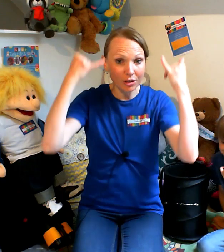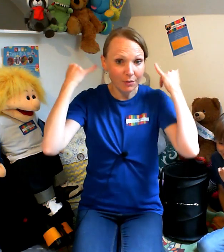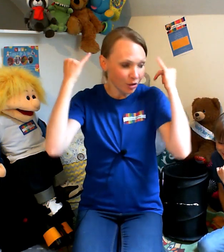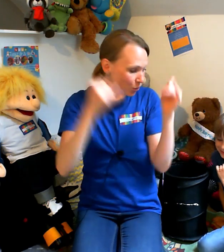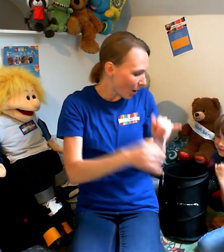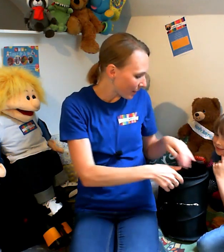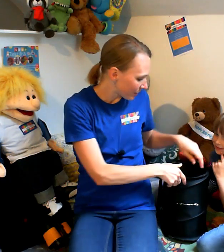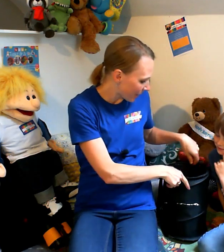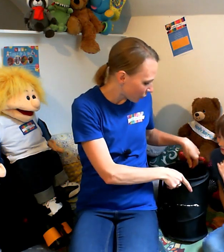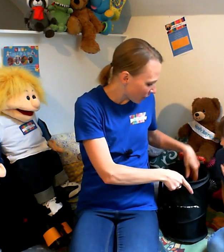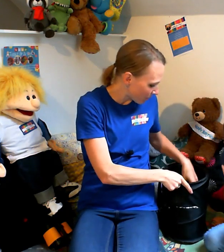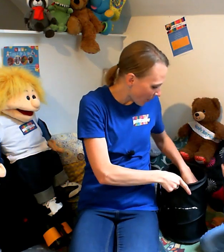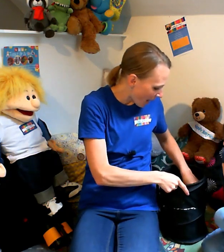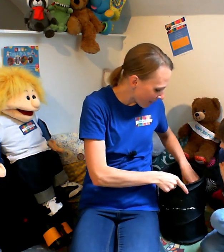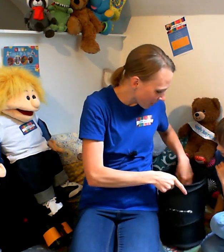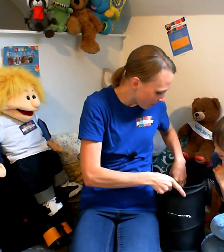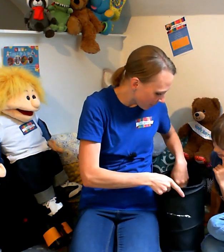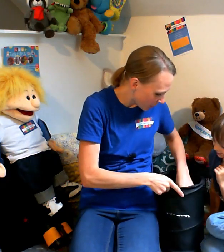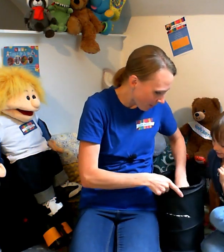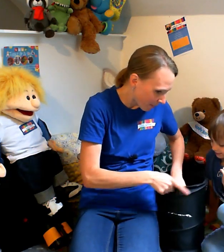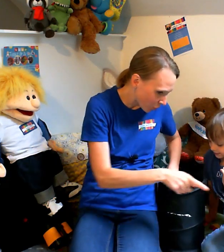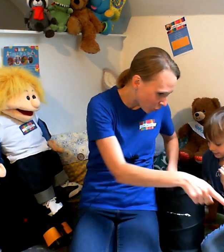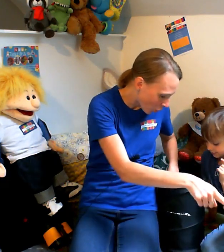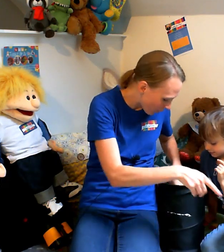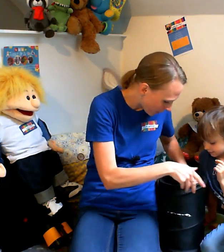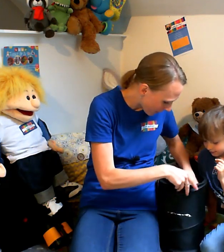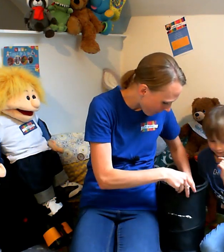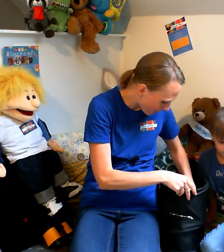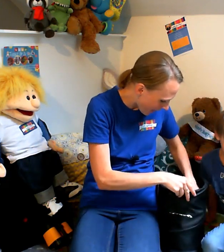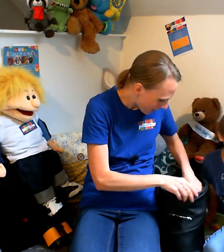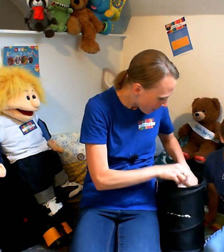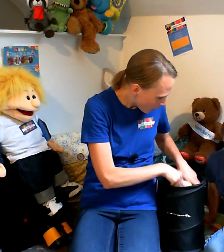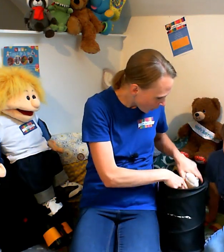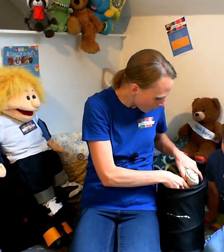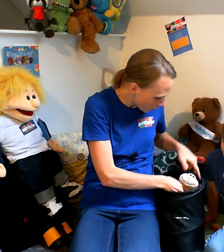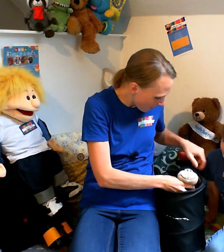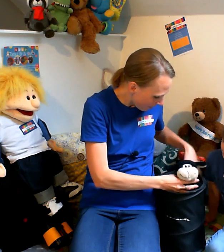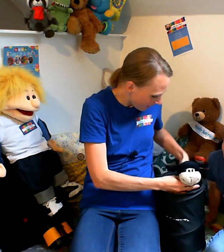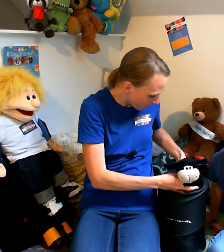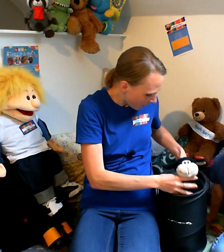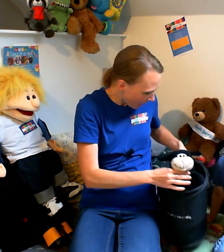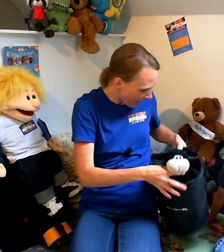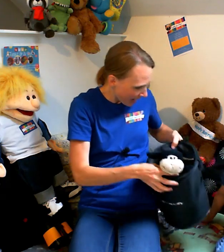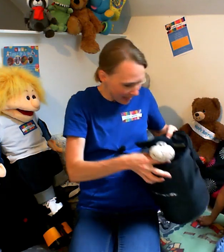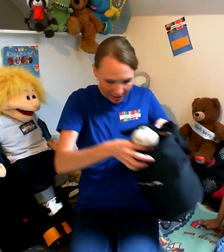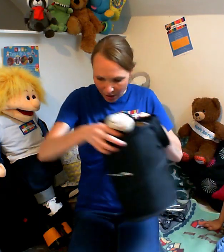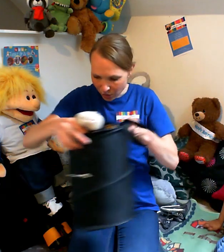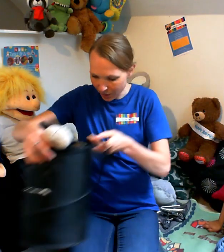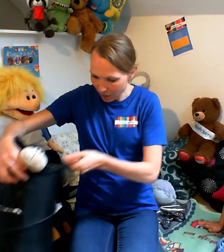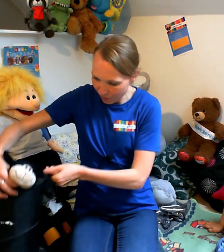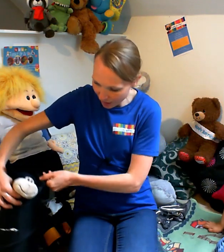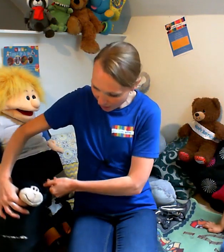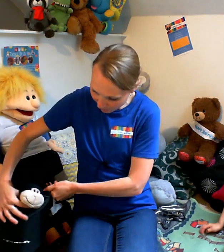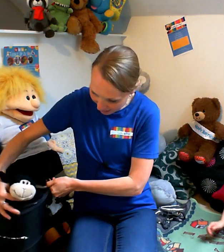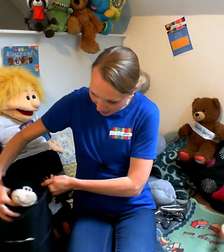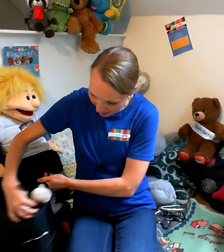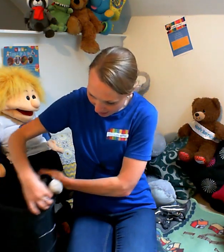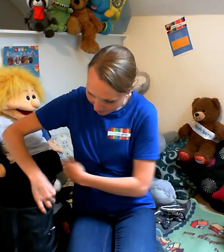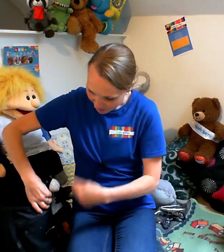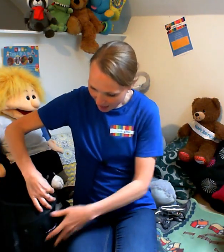of the Swaledale sheep. So I'm going to bring the sheep out because you're only playing with that and not showing people, okay? So we're going to bring it over here.